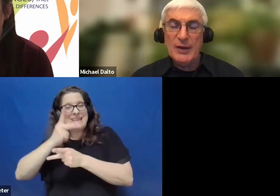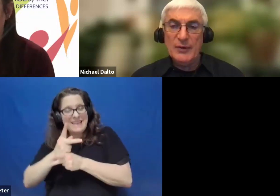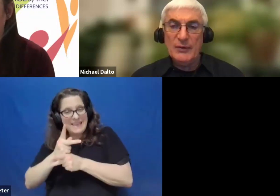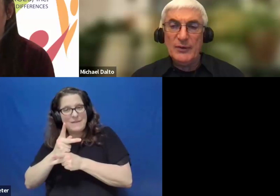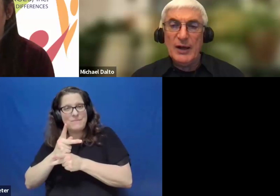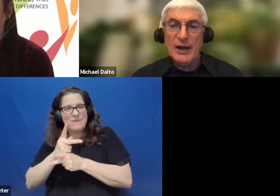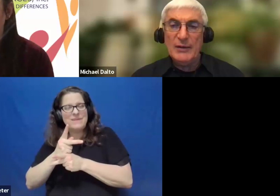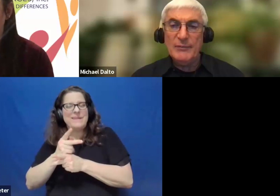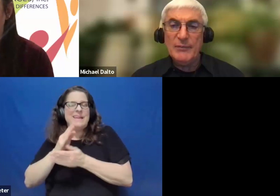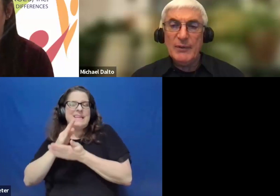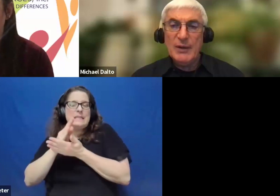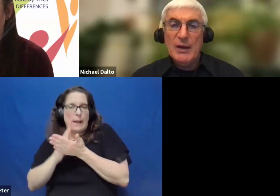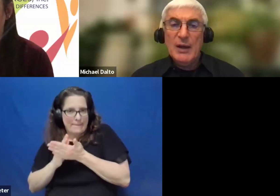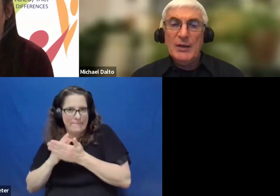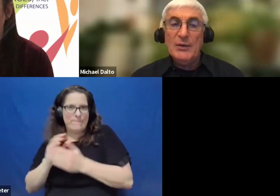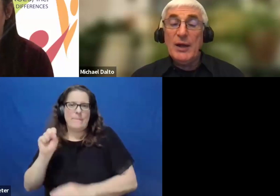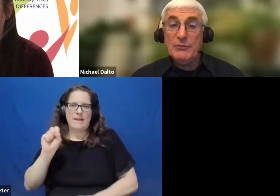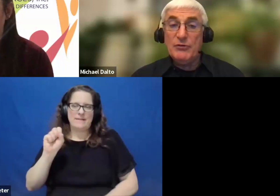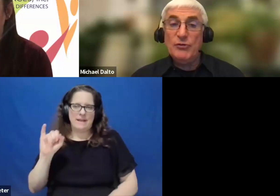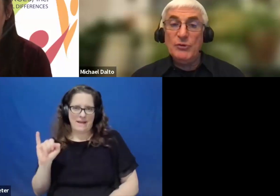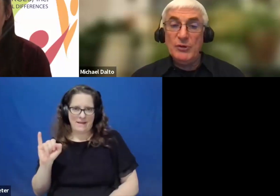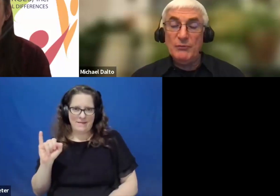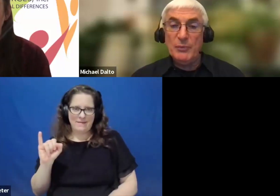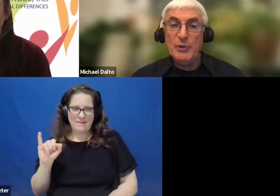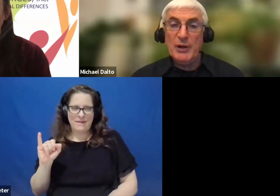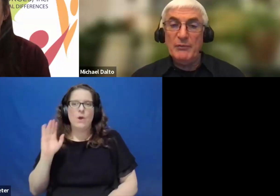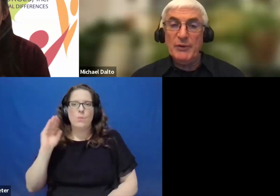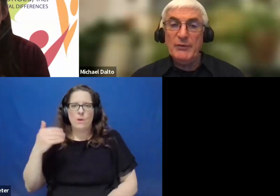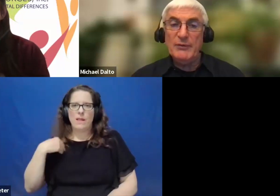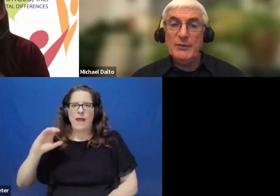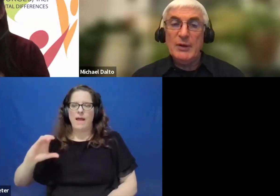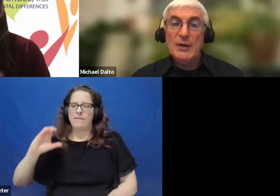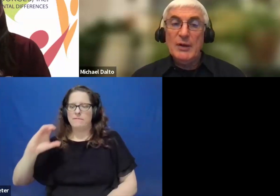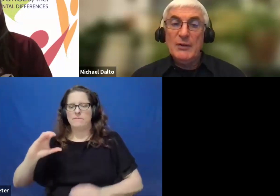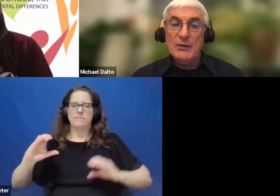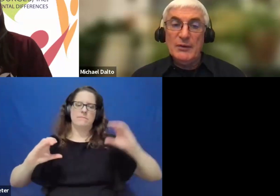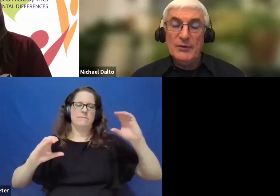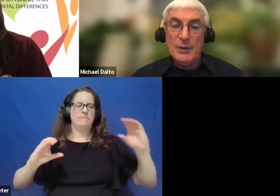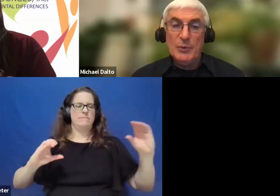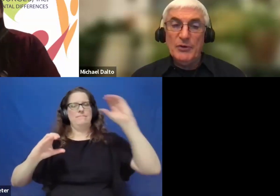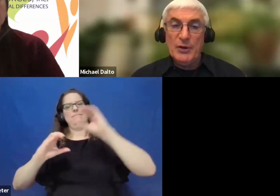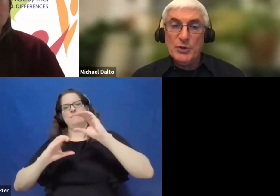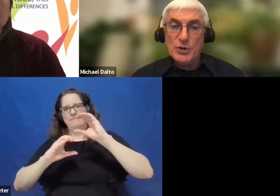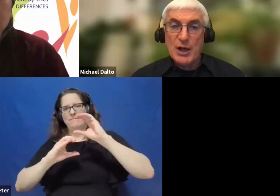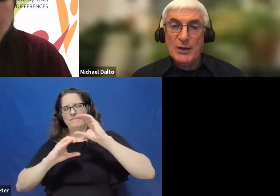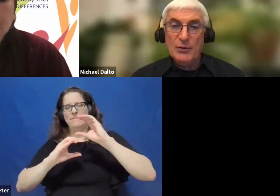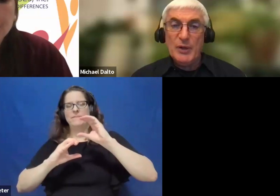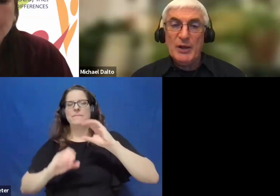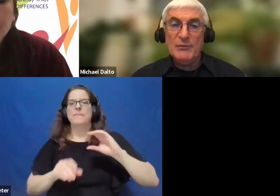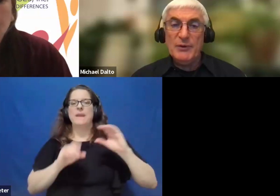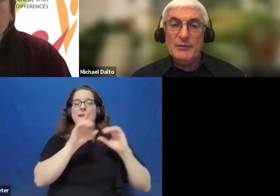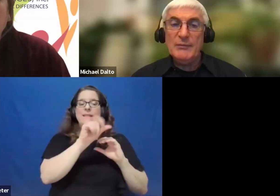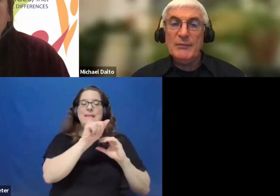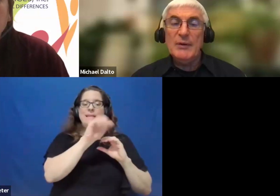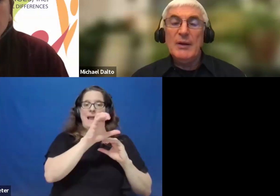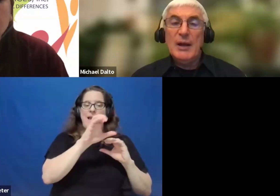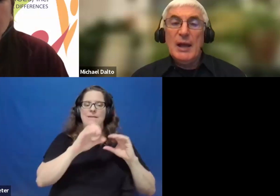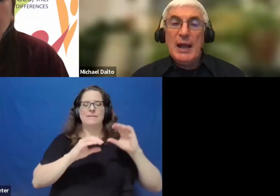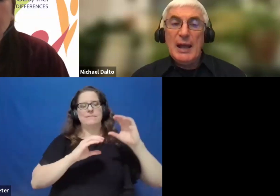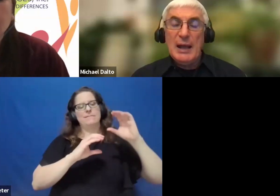his SSI, and he'll have two different benefits: the Disabled Adult Child benefit,